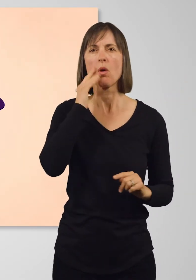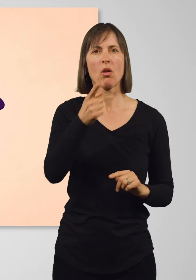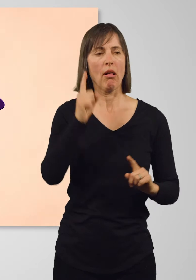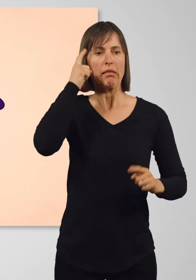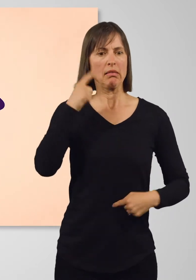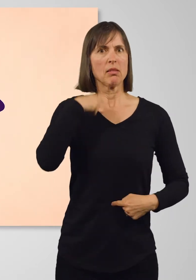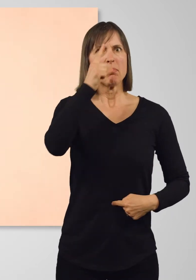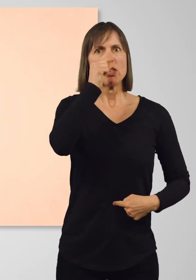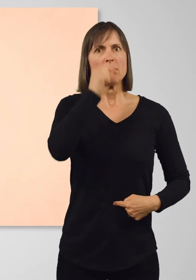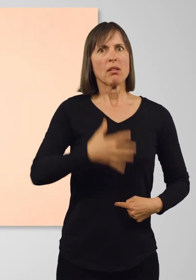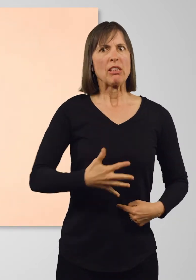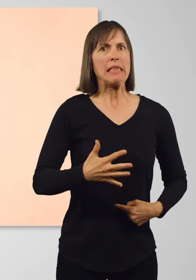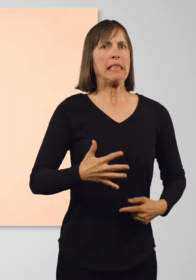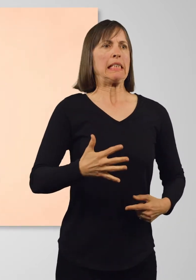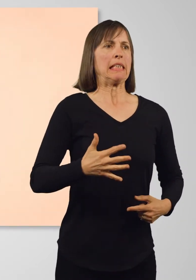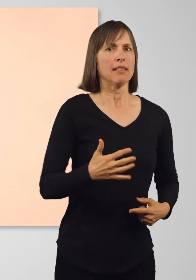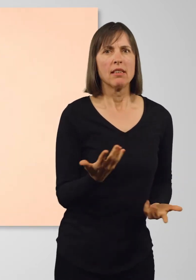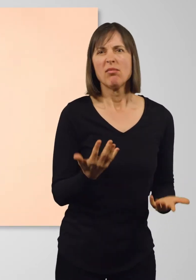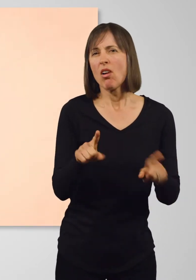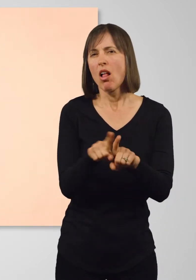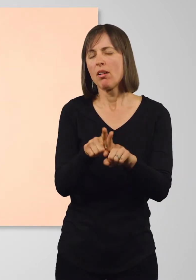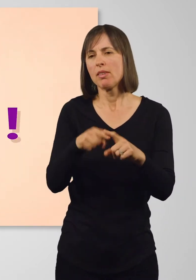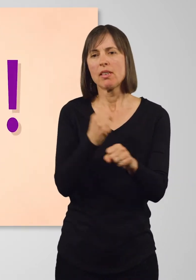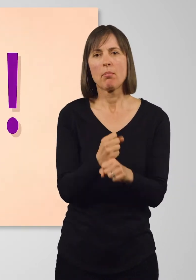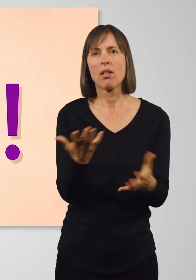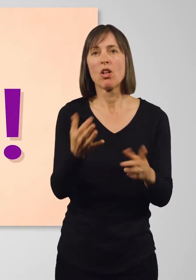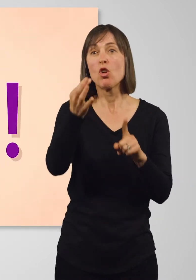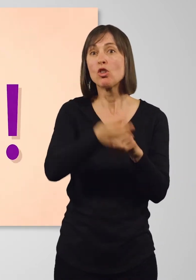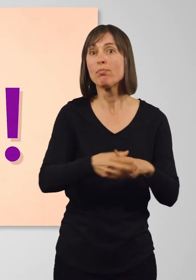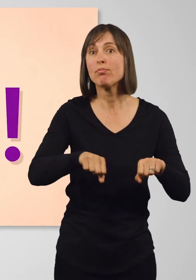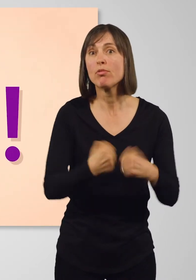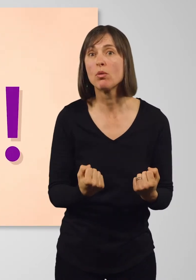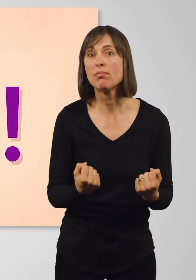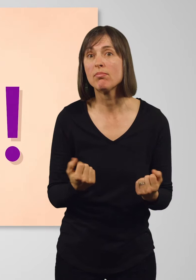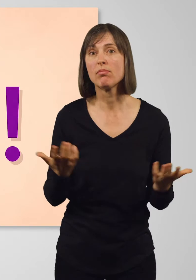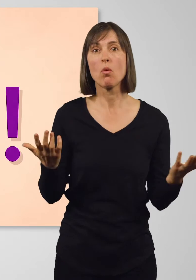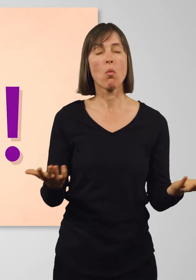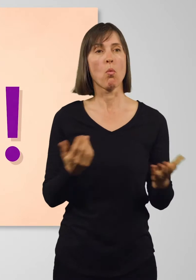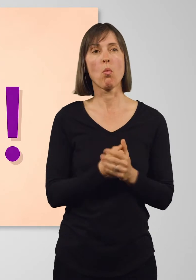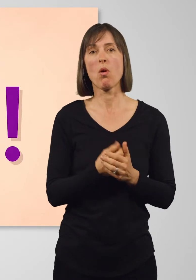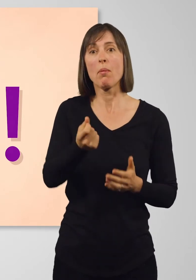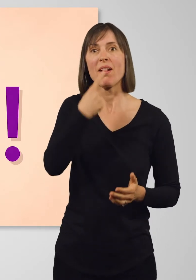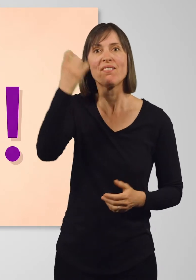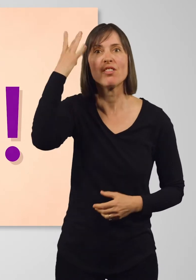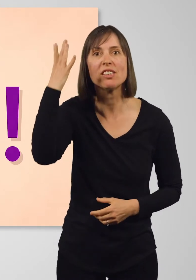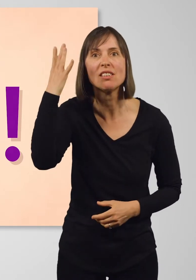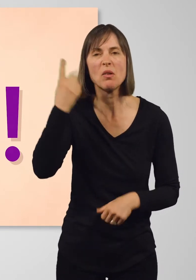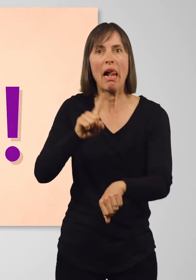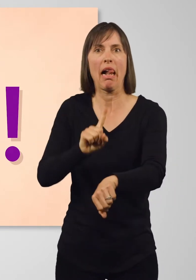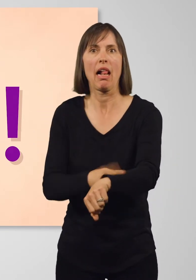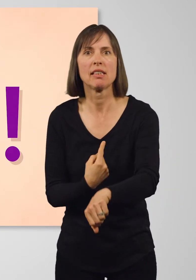get pregnant. You might get pregnant if there is a broken condom, missed or late pills, or no contraception